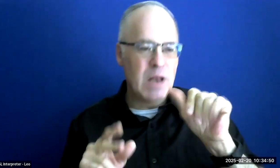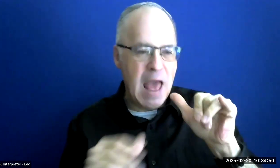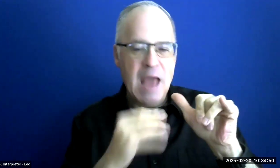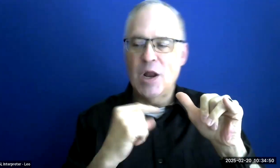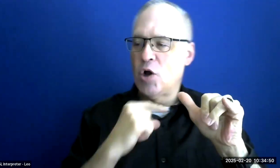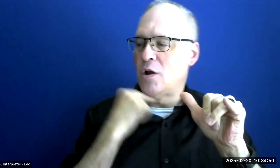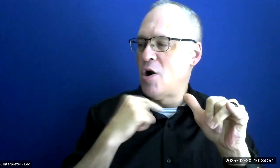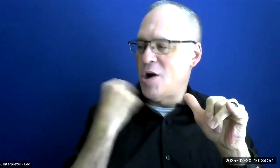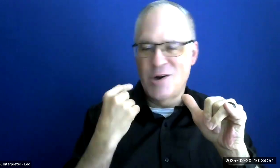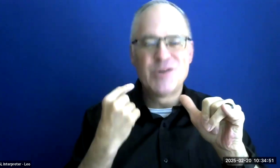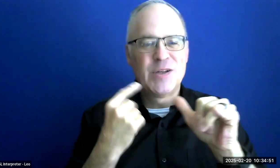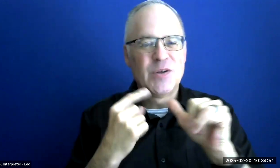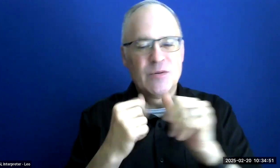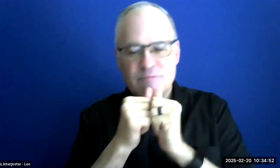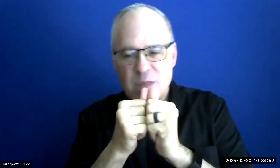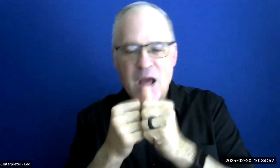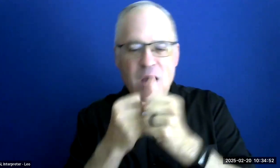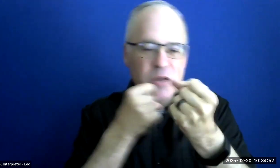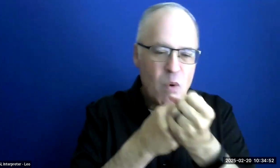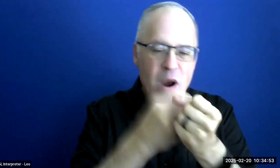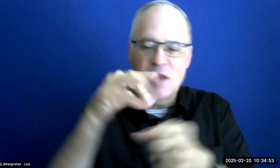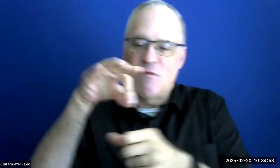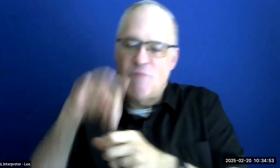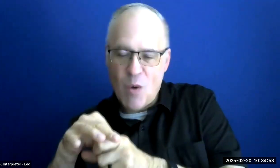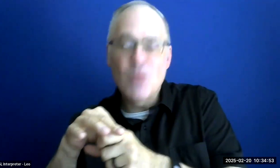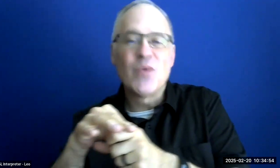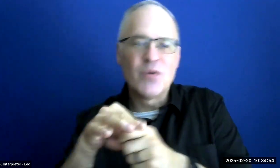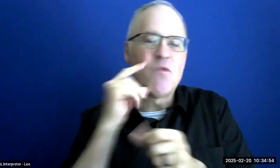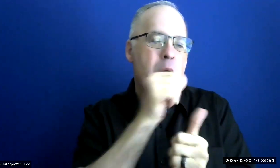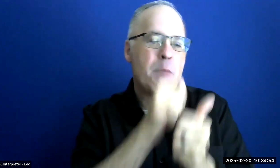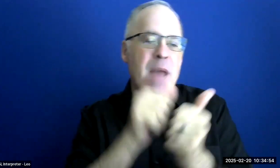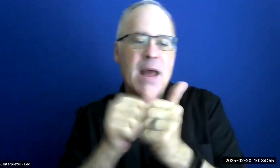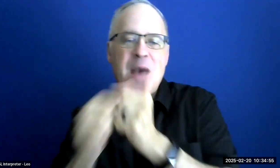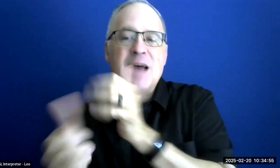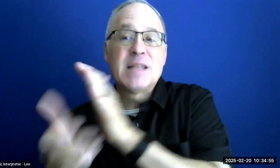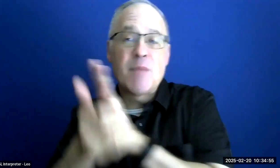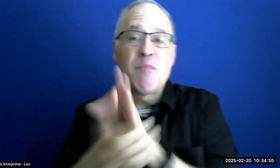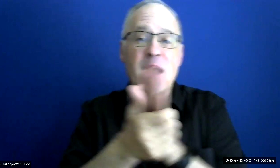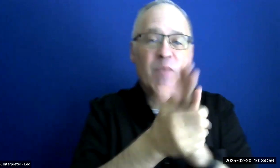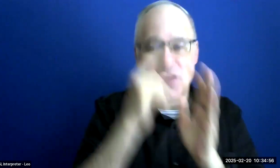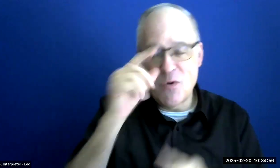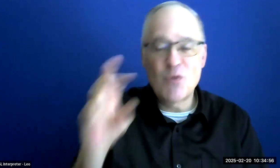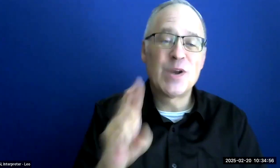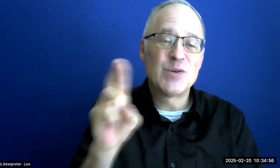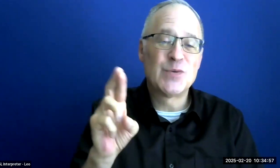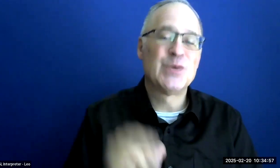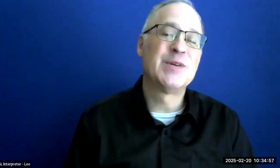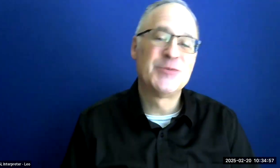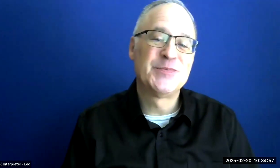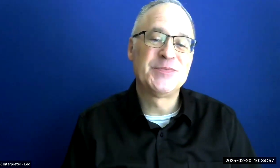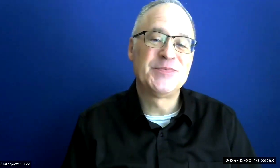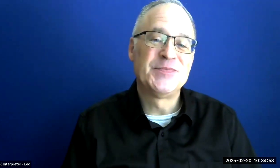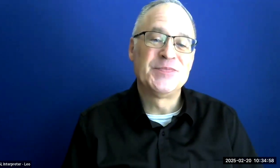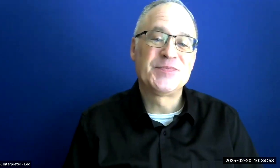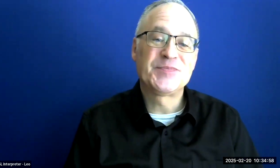voice and their vote is through the ratification process. Back in December, we, as the Office